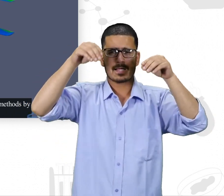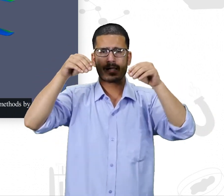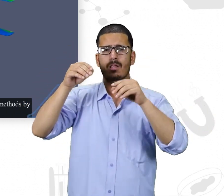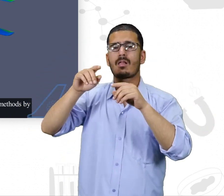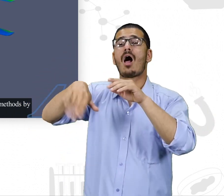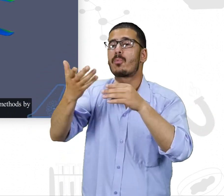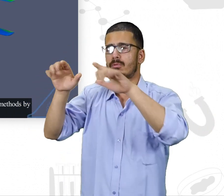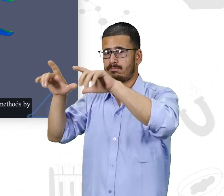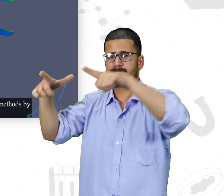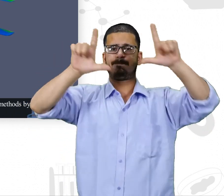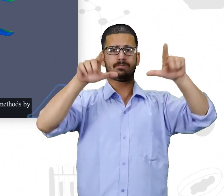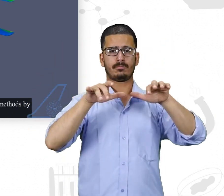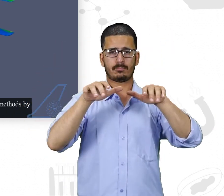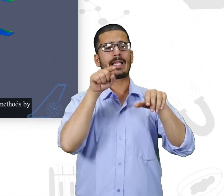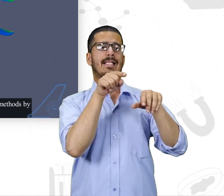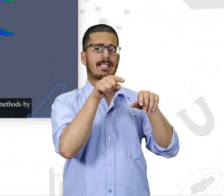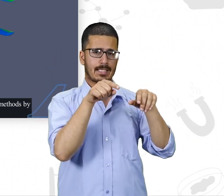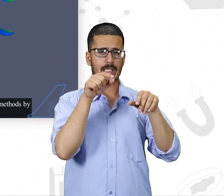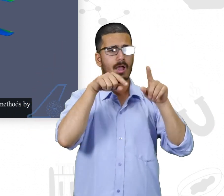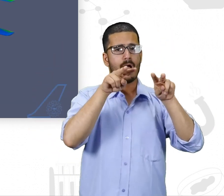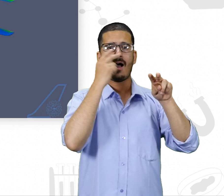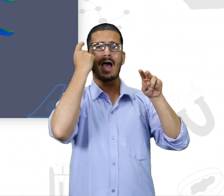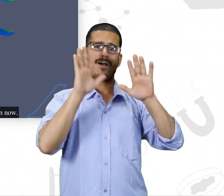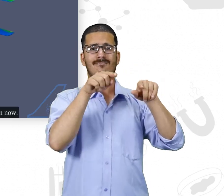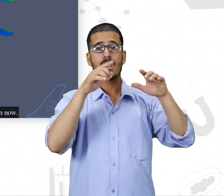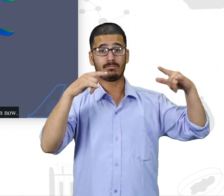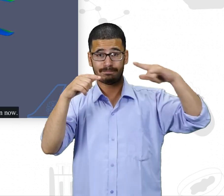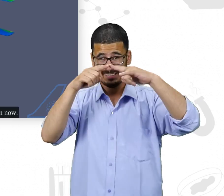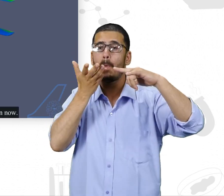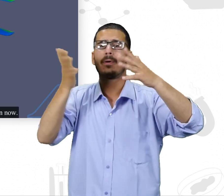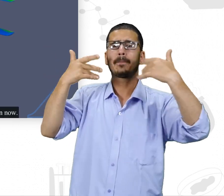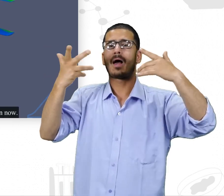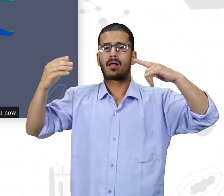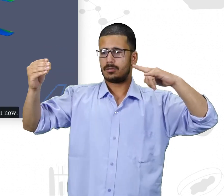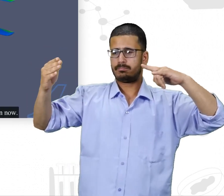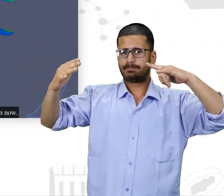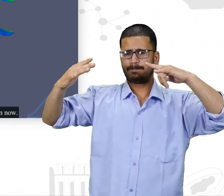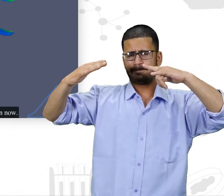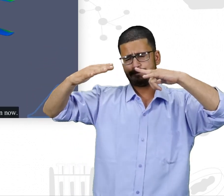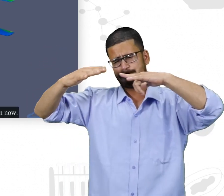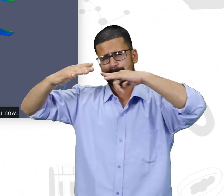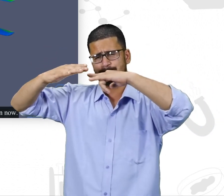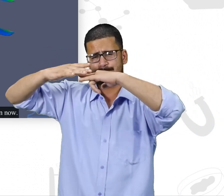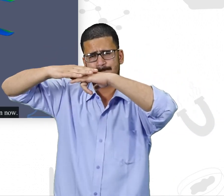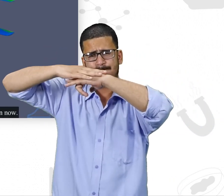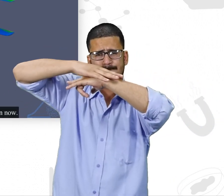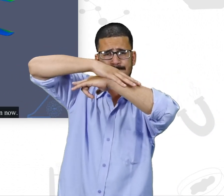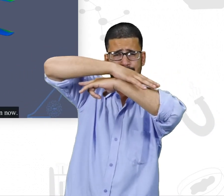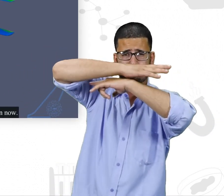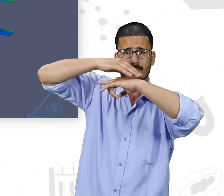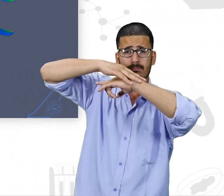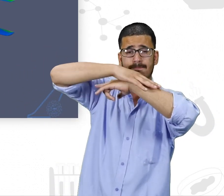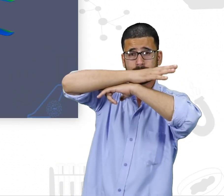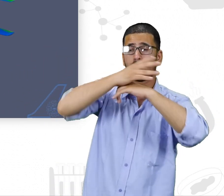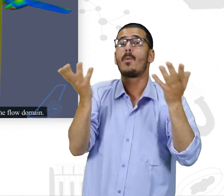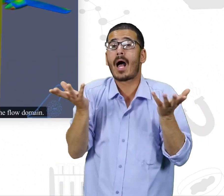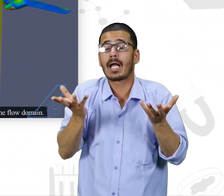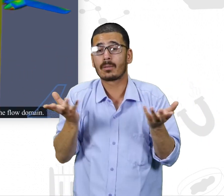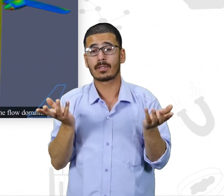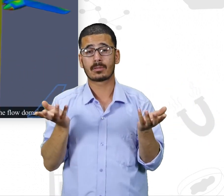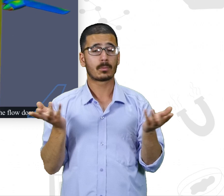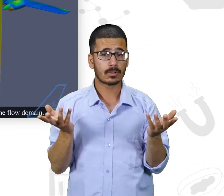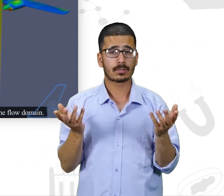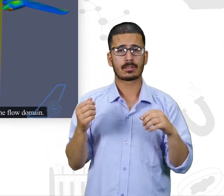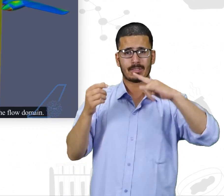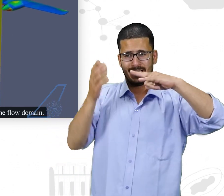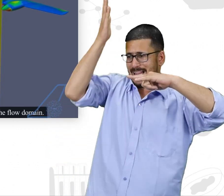by using the solution available at all grid points. One such flow field visualization with a moving slice is shown now. A plane